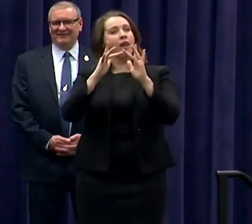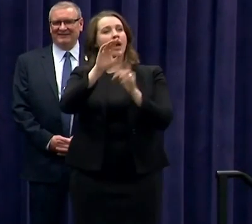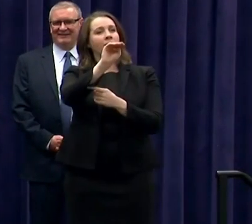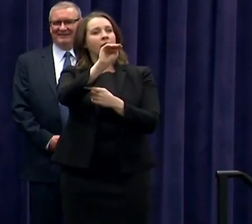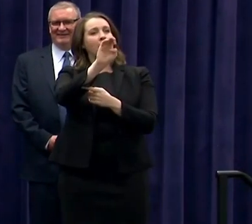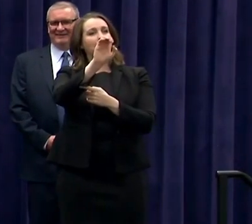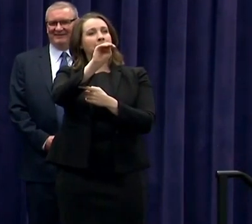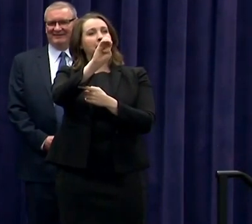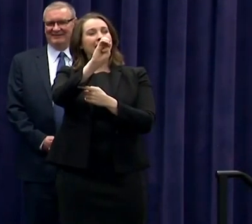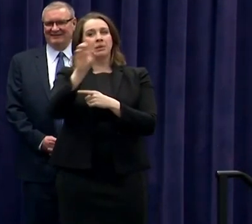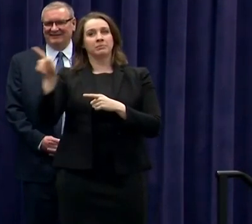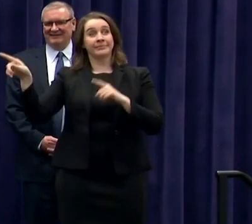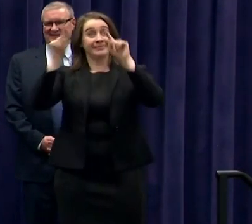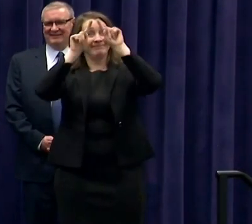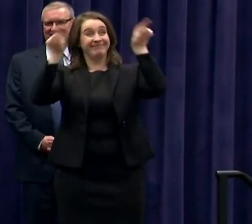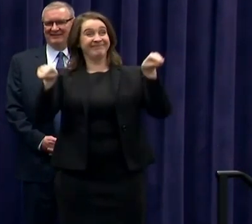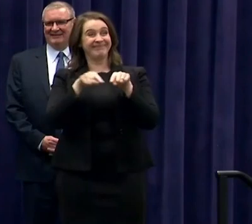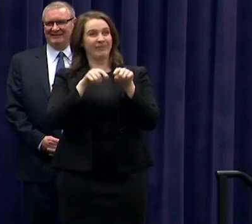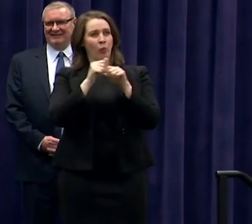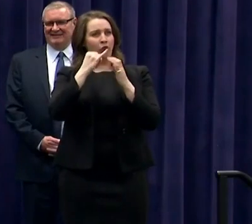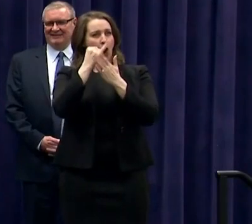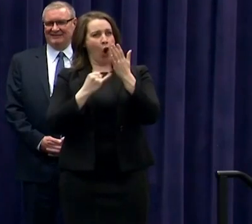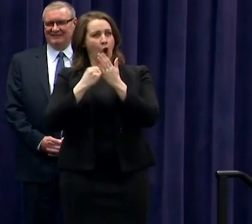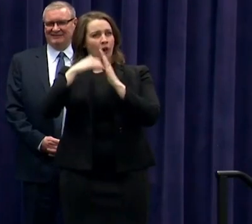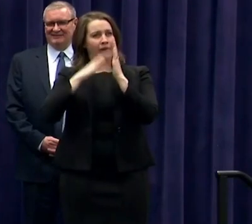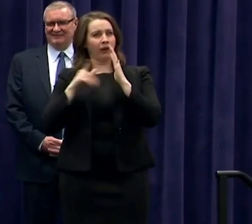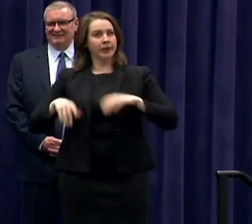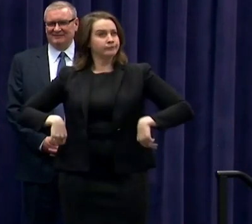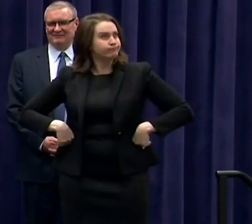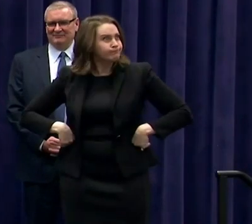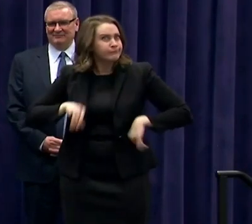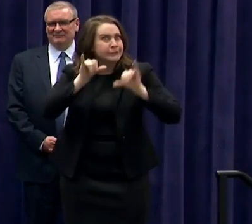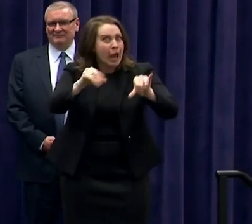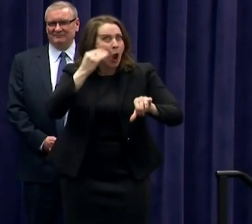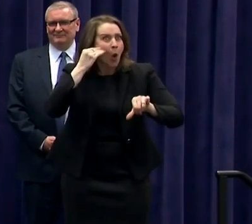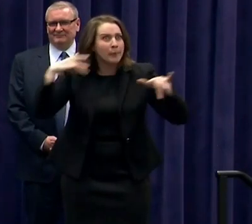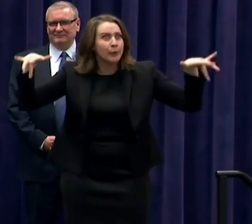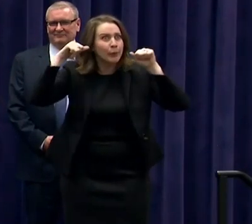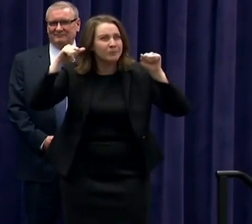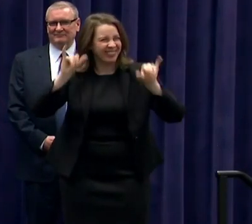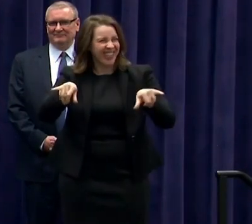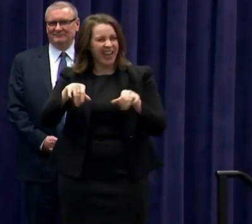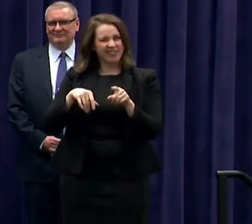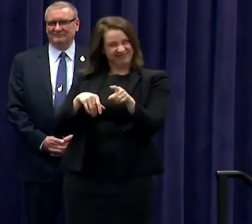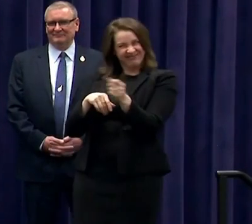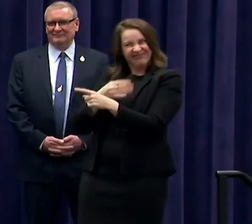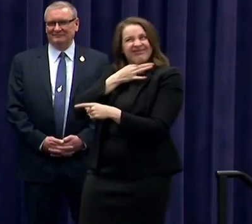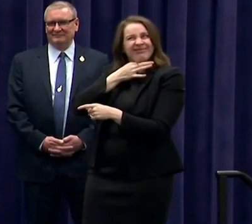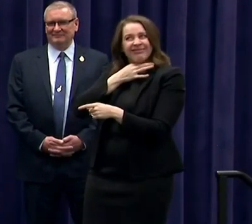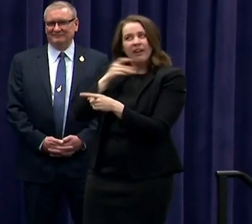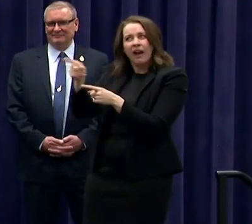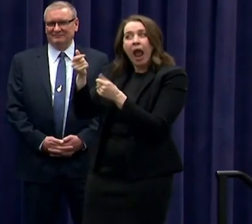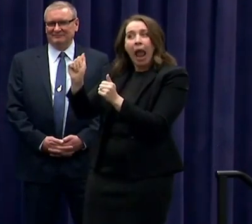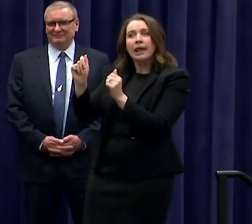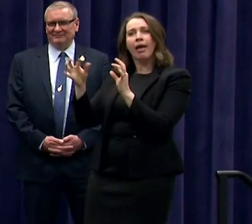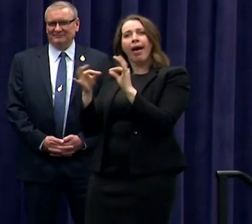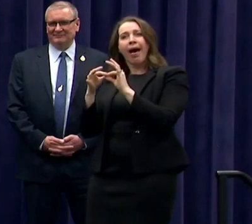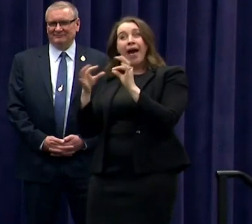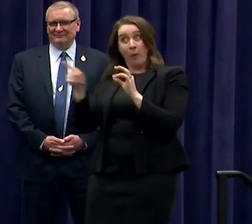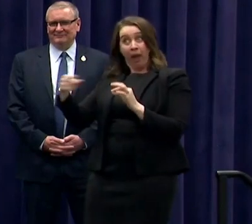listened to you this morning and you had such a lighthearted response about it. Any comment for us on what you've been seeing and if you